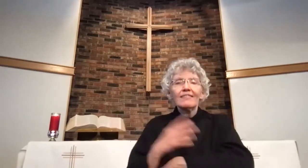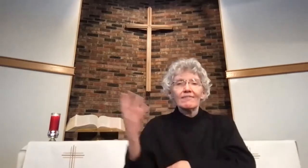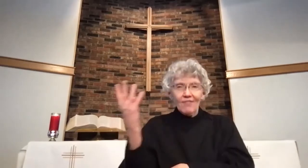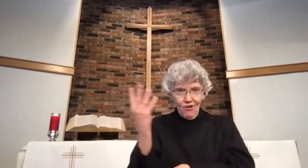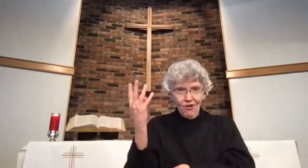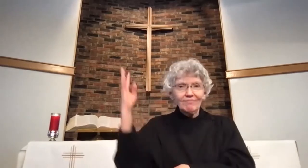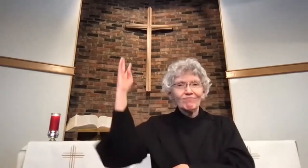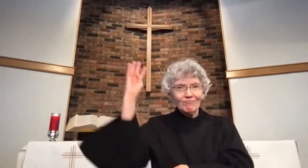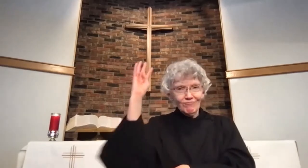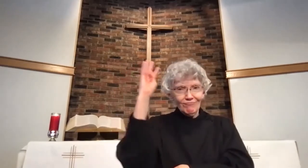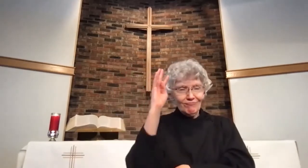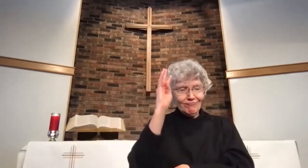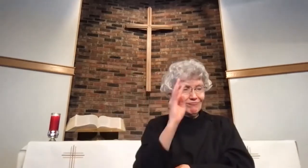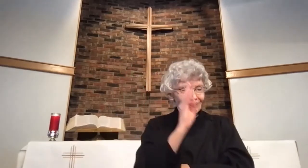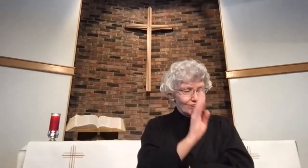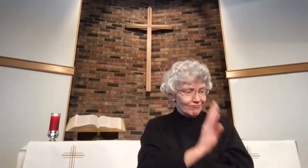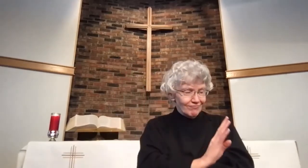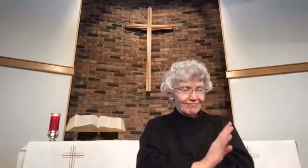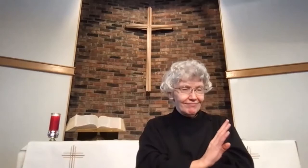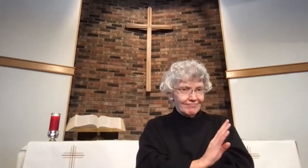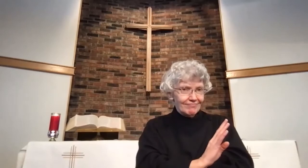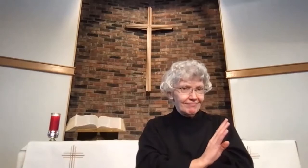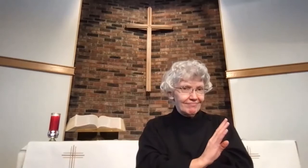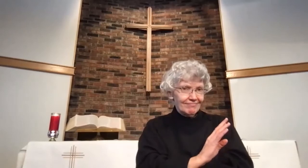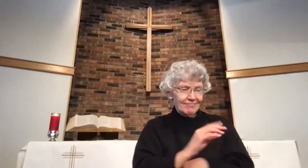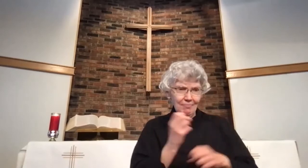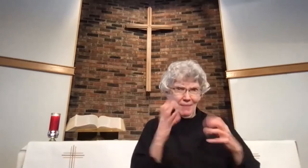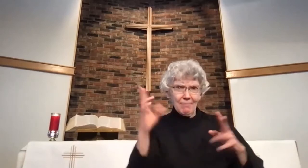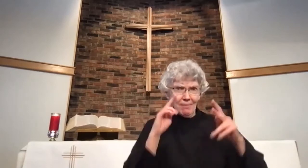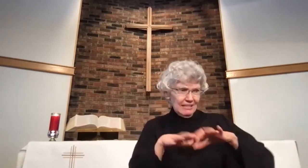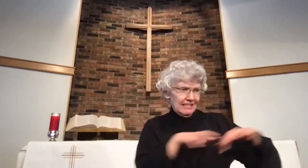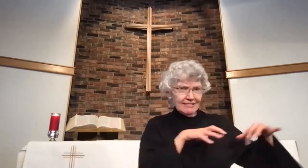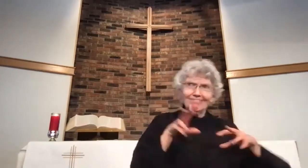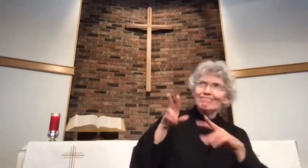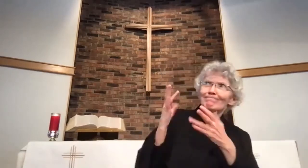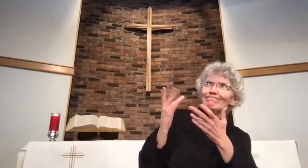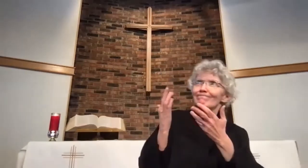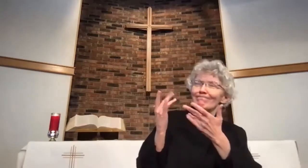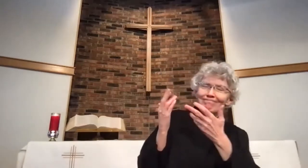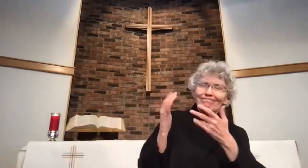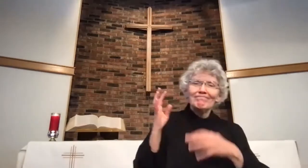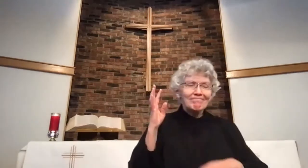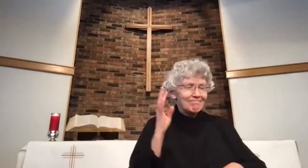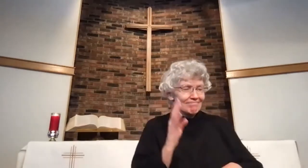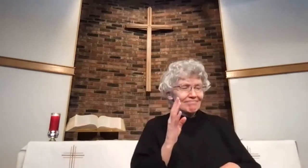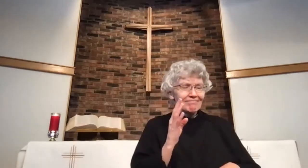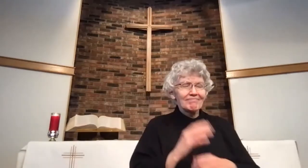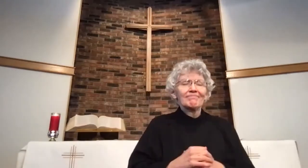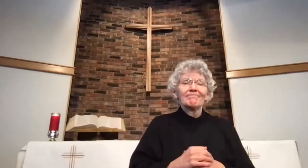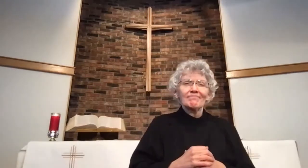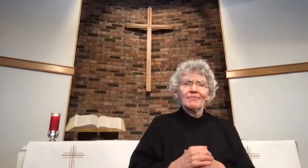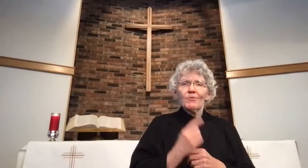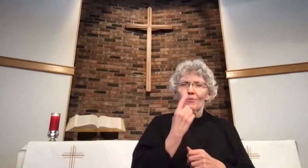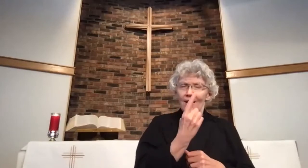The next day, when Jesus, Peter, John, and James had come down from the mountain, a large crowd met